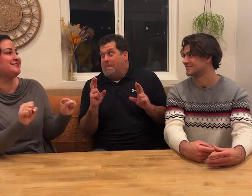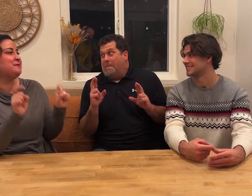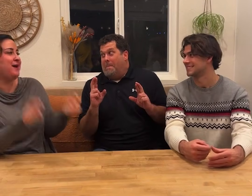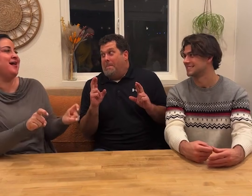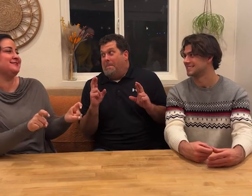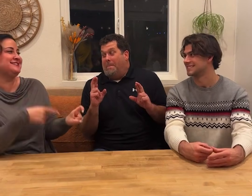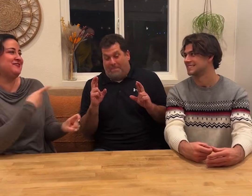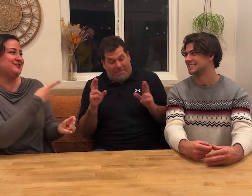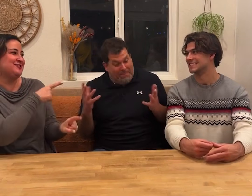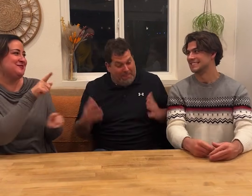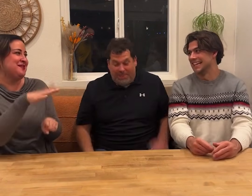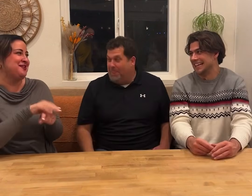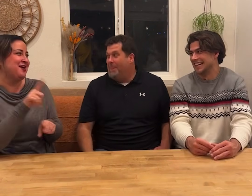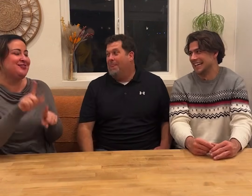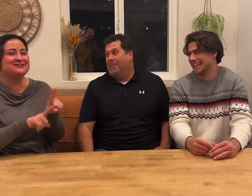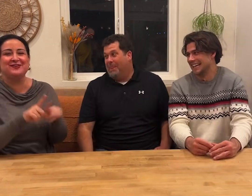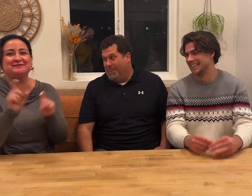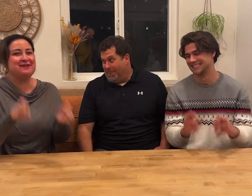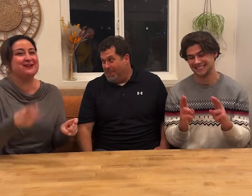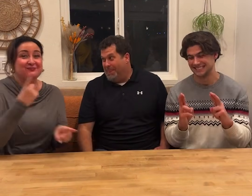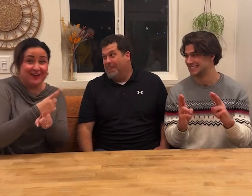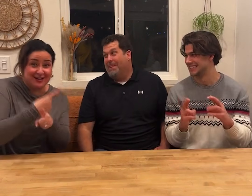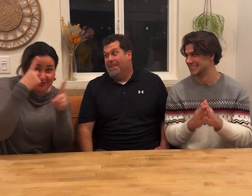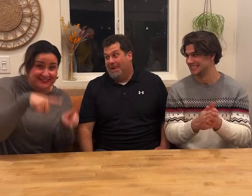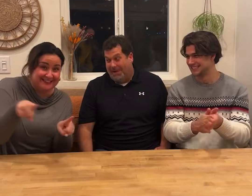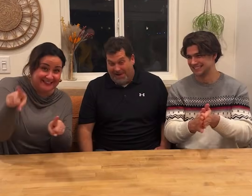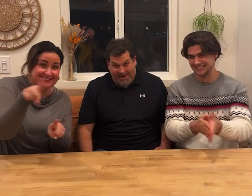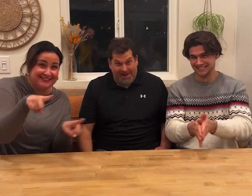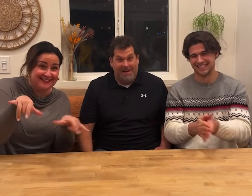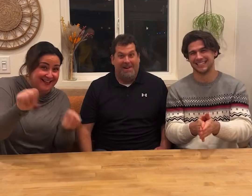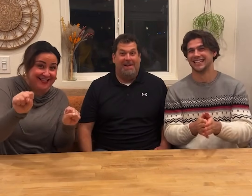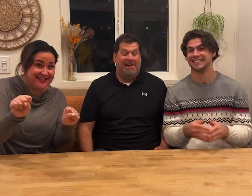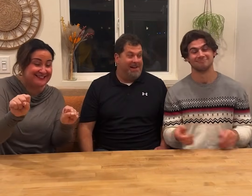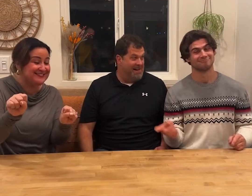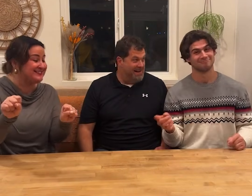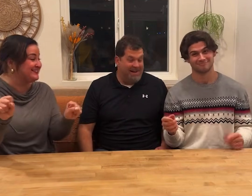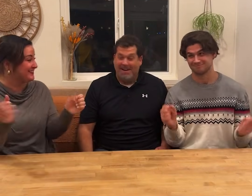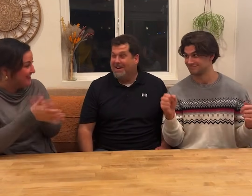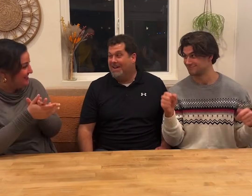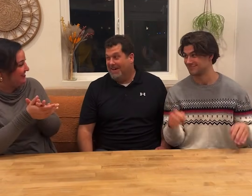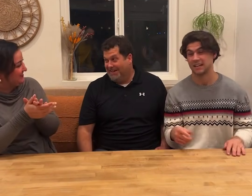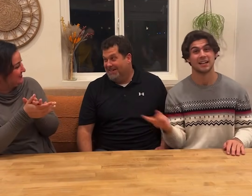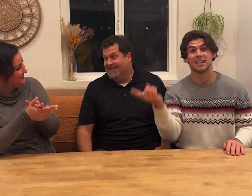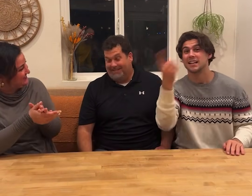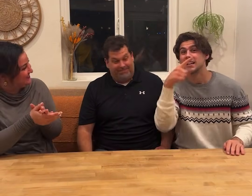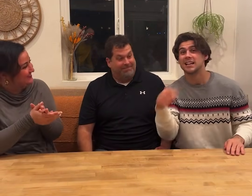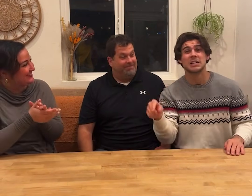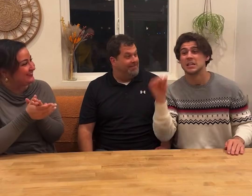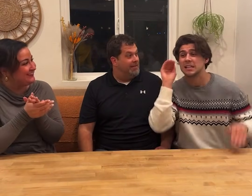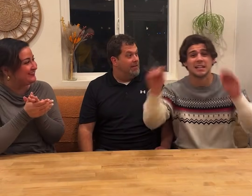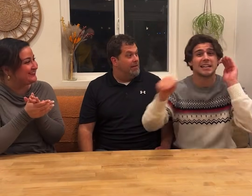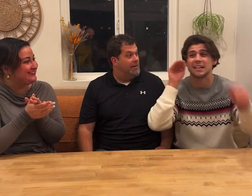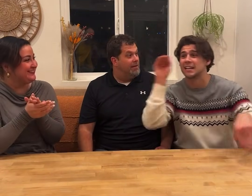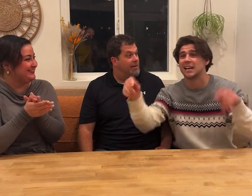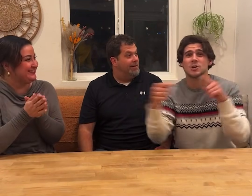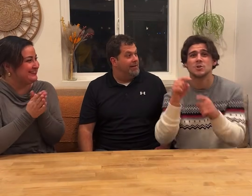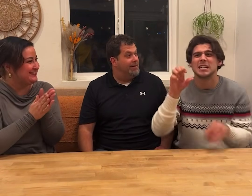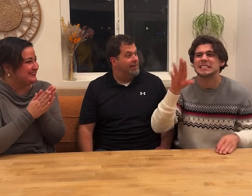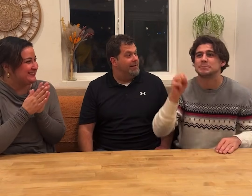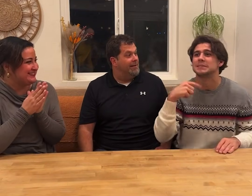Fingers crossed. Yes, they've got to have you guys, right? Everyone there in the Instagram world, yes. Yes, get